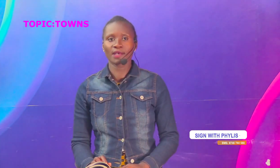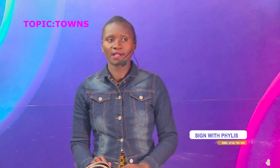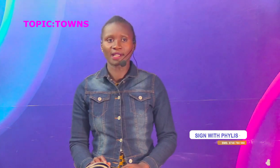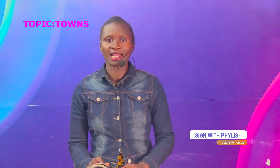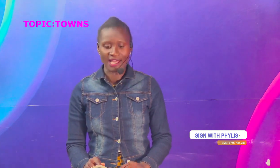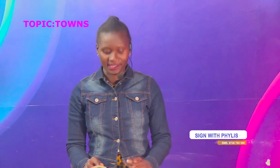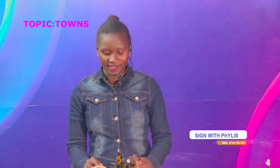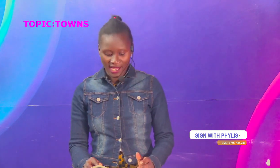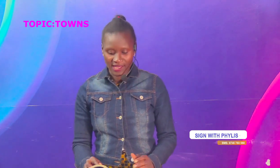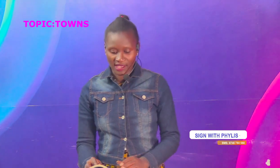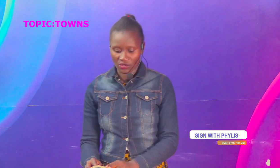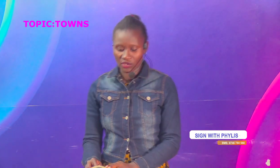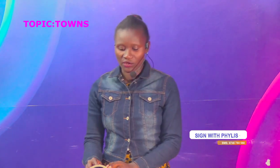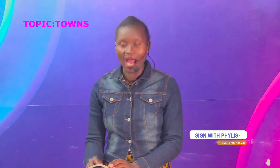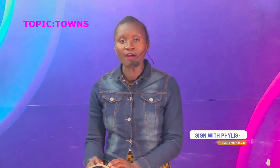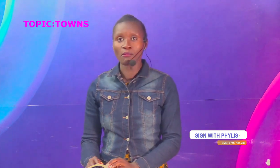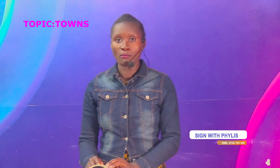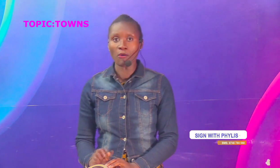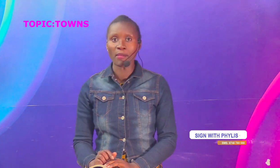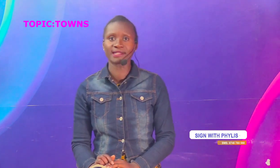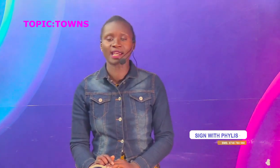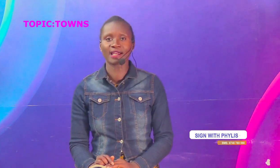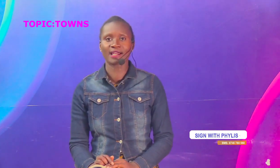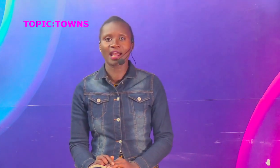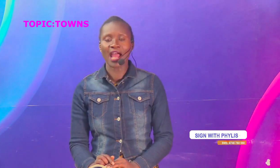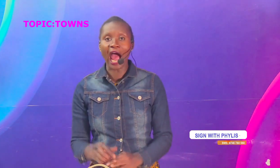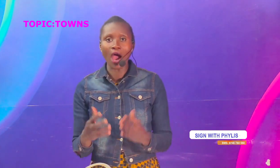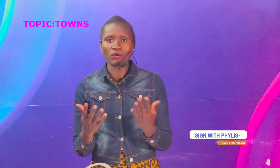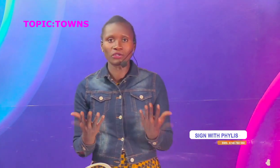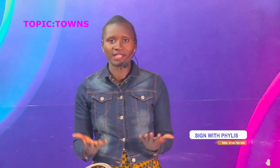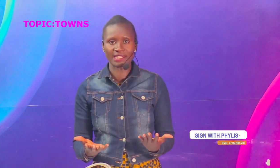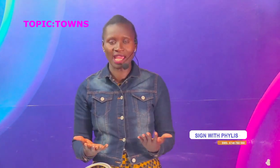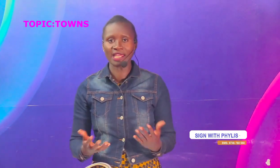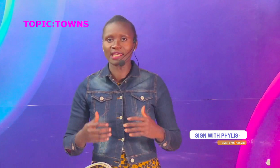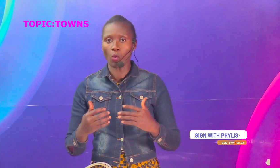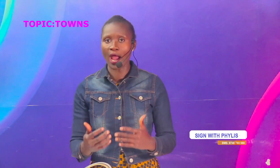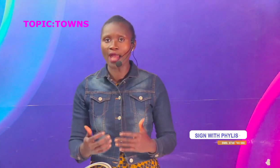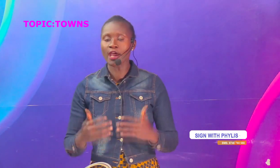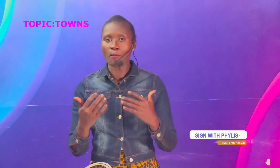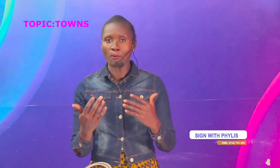Like that. And then also have Mombasa. How do we sign the word